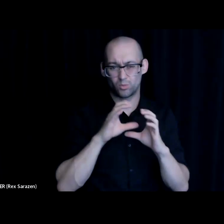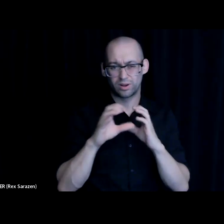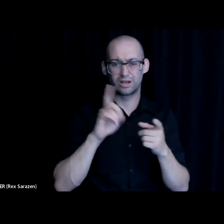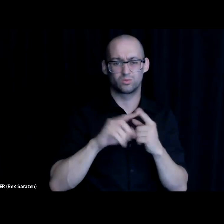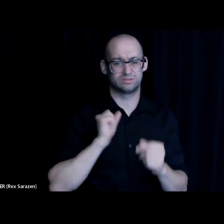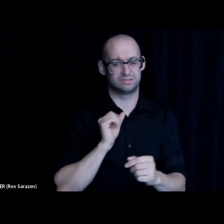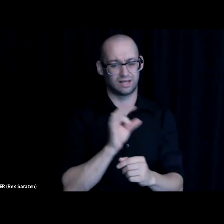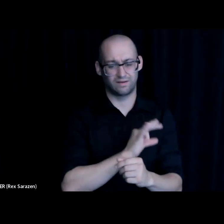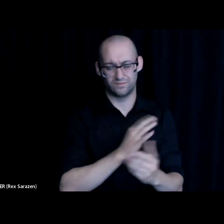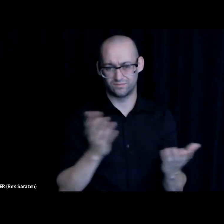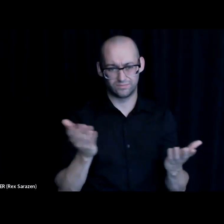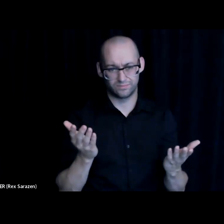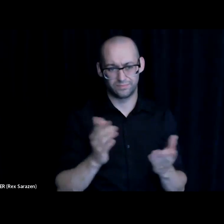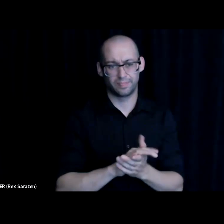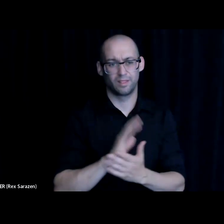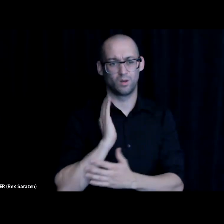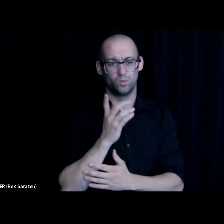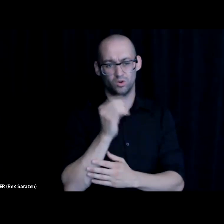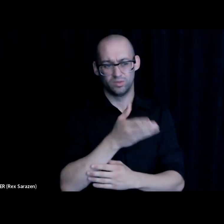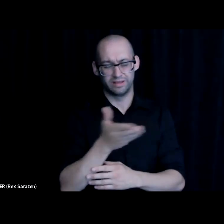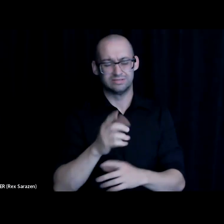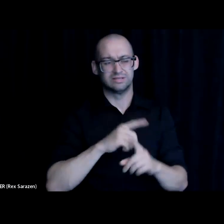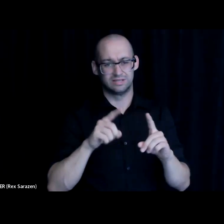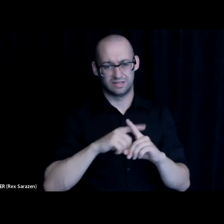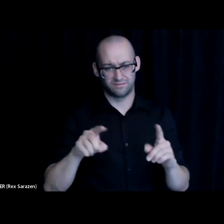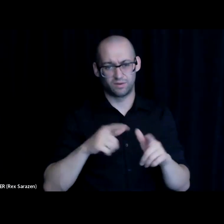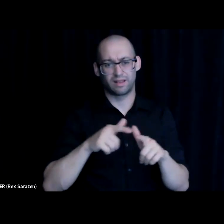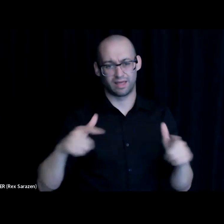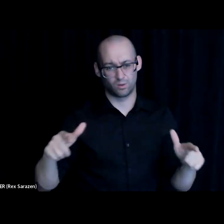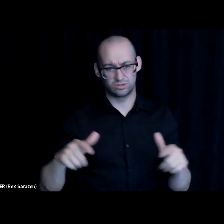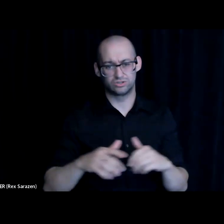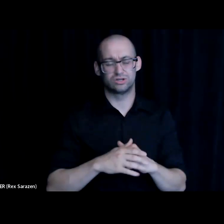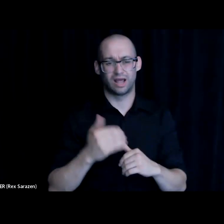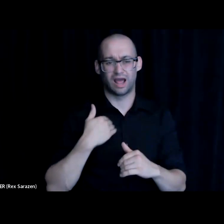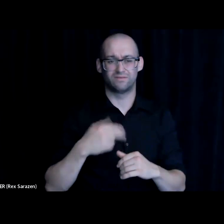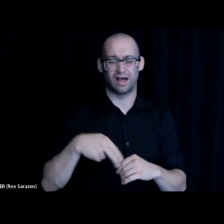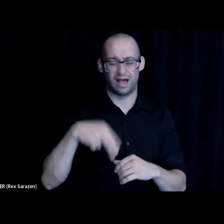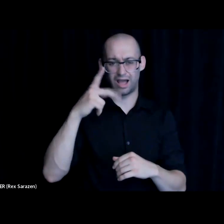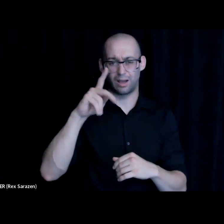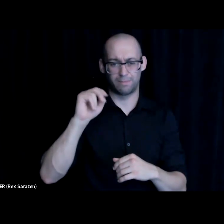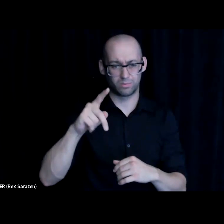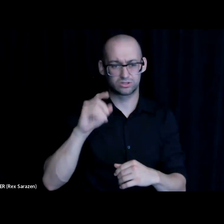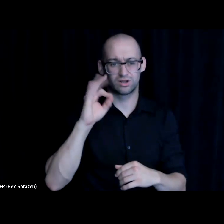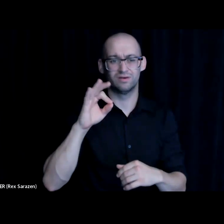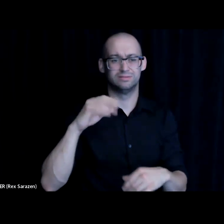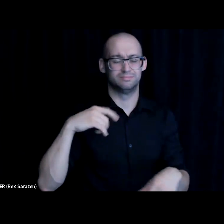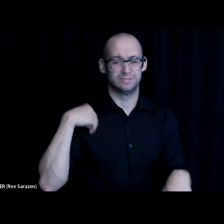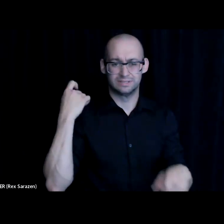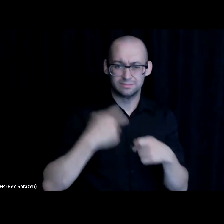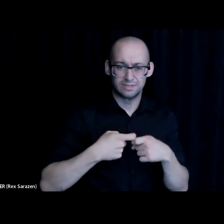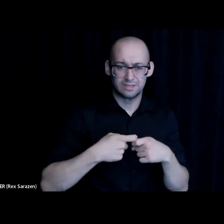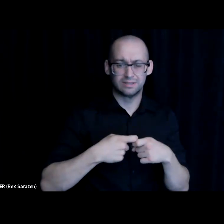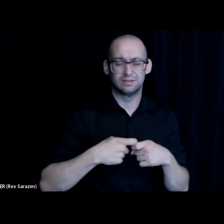anything. We also do things in bilingual in different languages because we have a high population of Hispanics. We're a Hispanic Serving